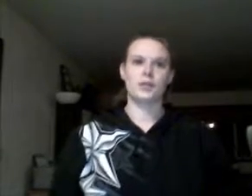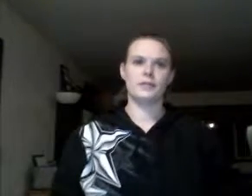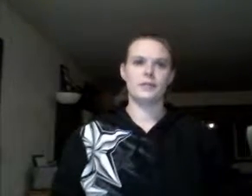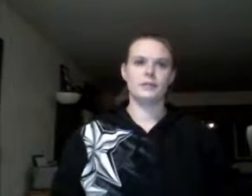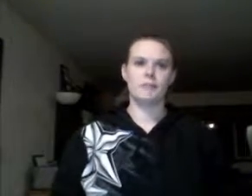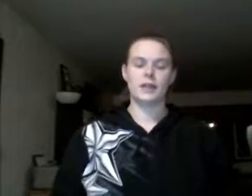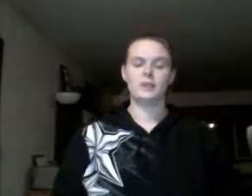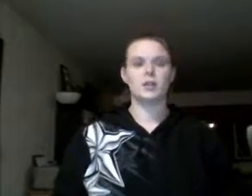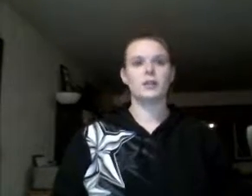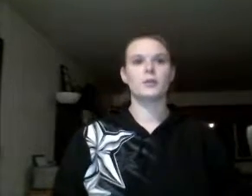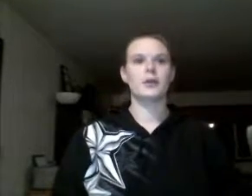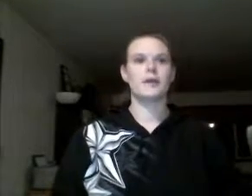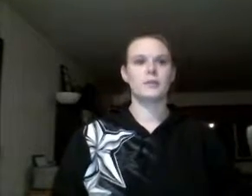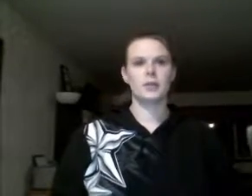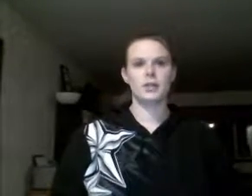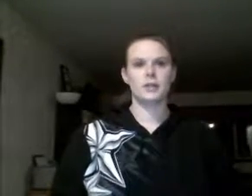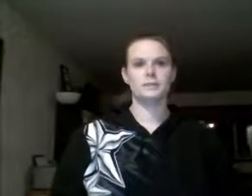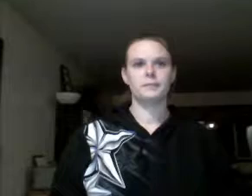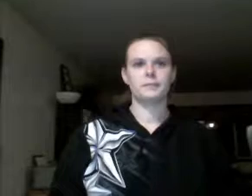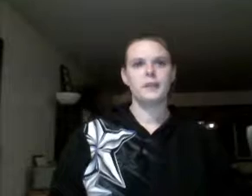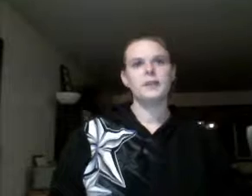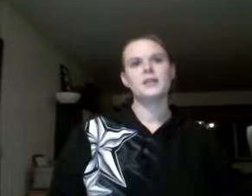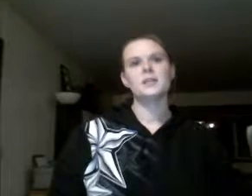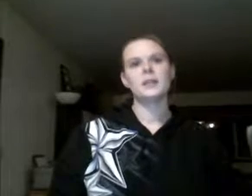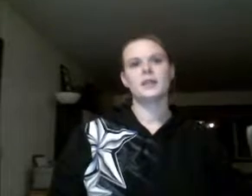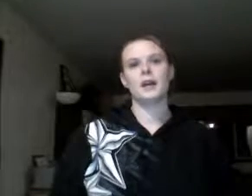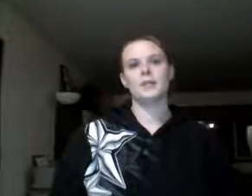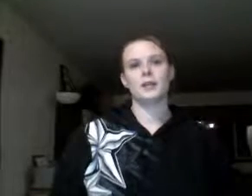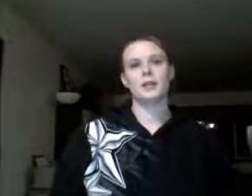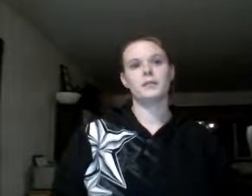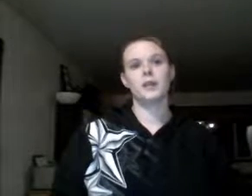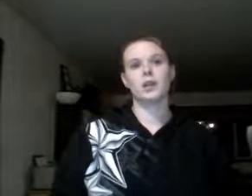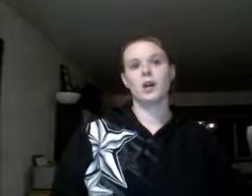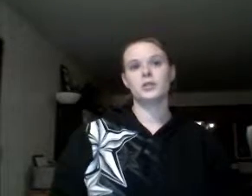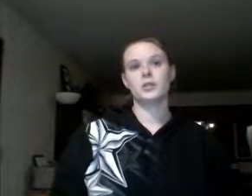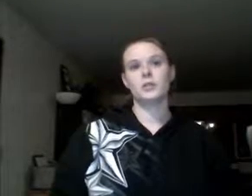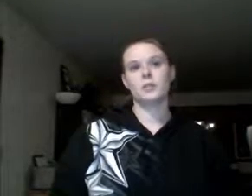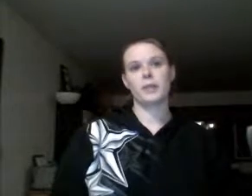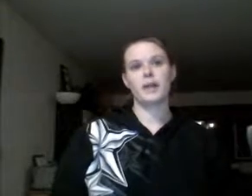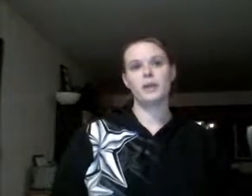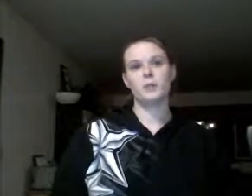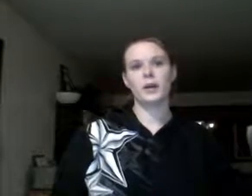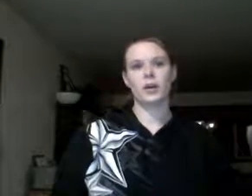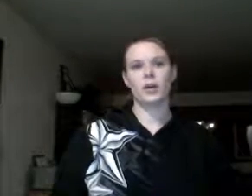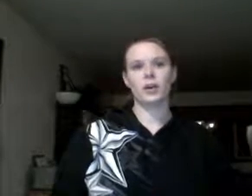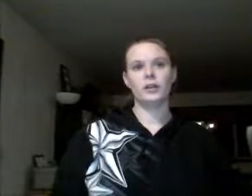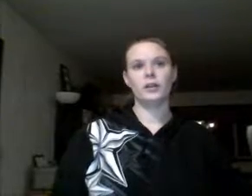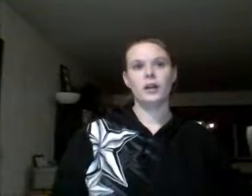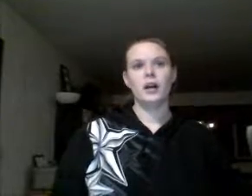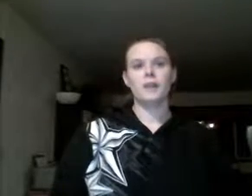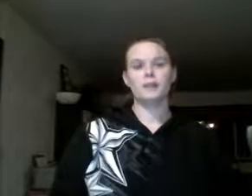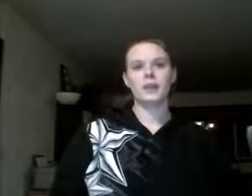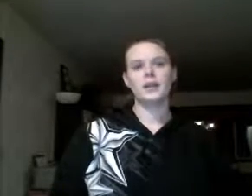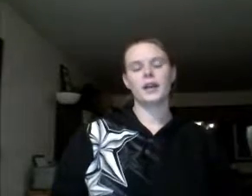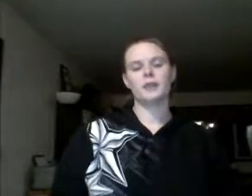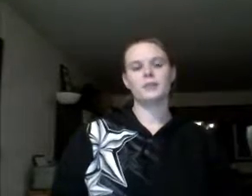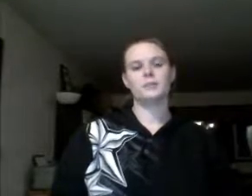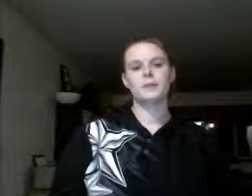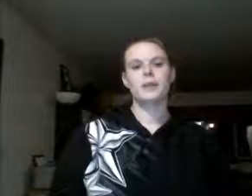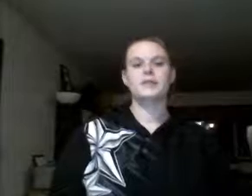stressful, especially when you have a budget. Some things that I have heard of that can cause stress while planning a wedding are booking a caterer, staying